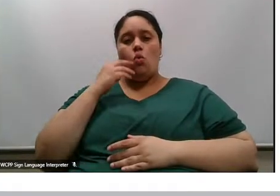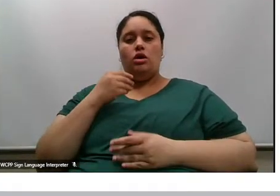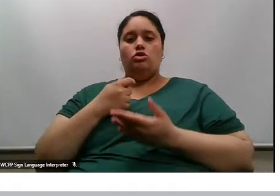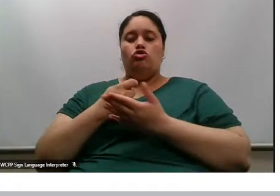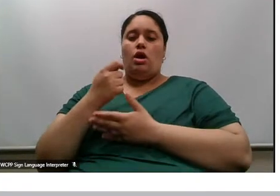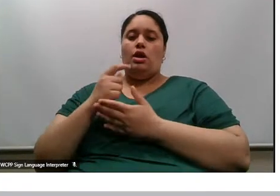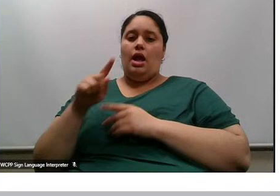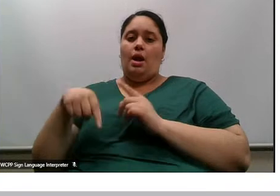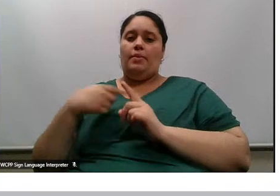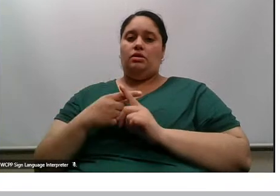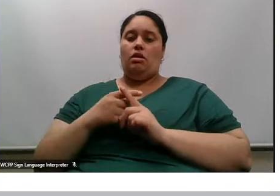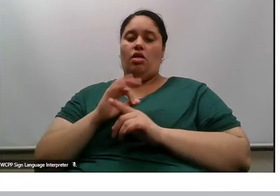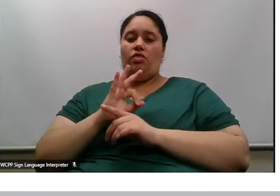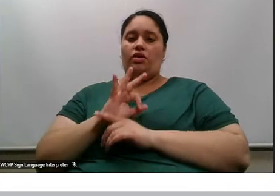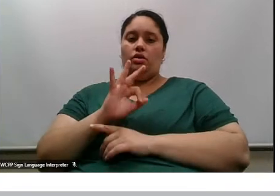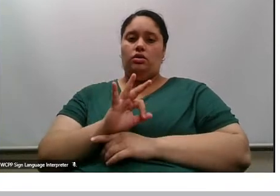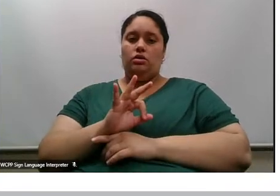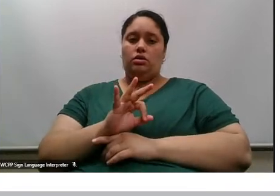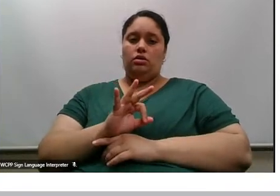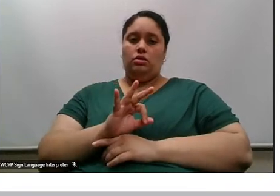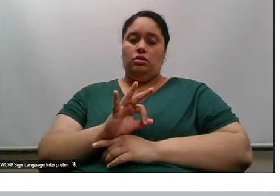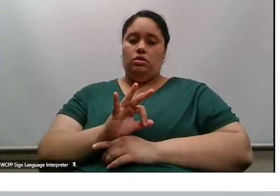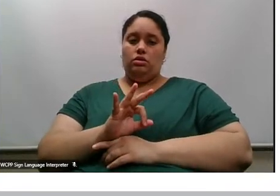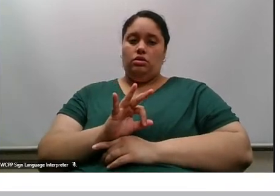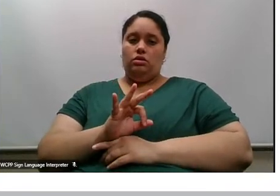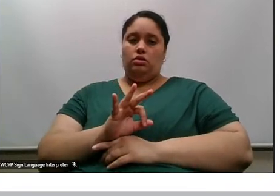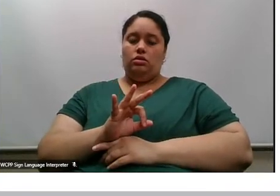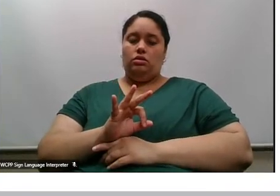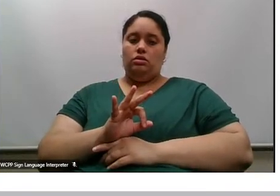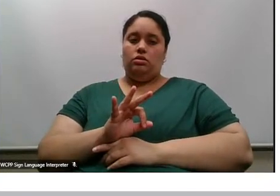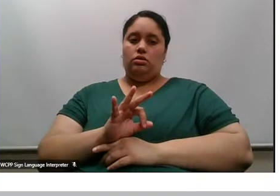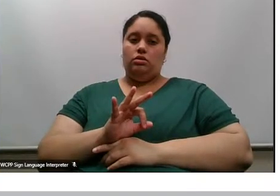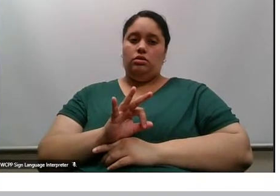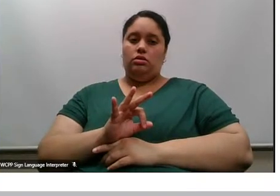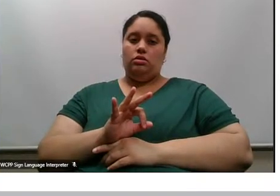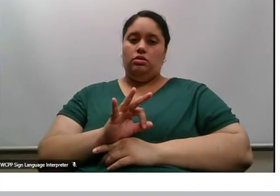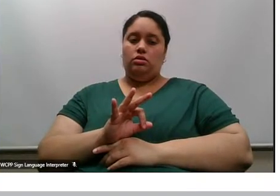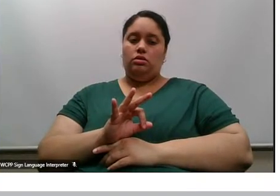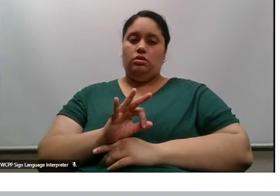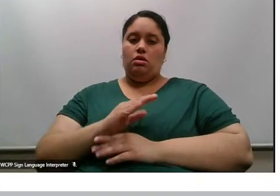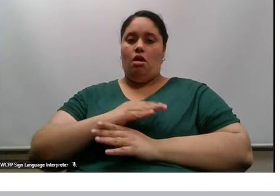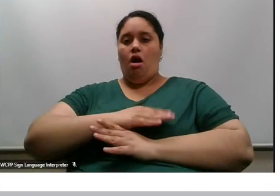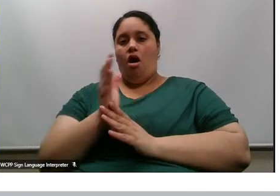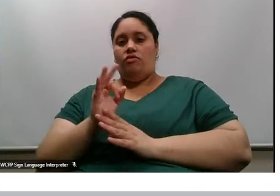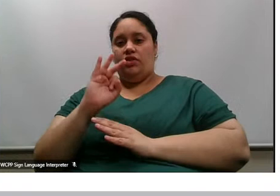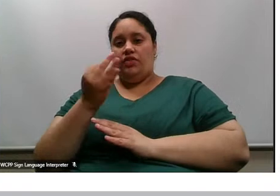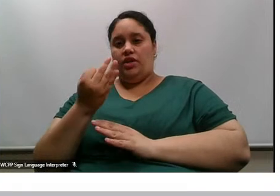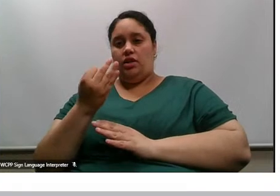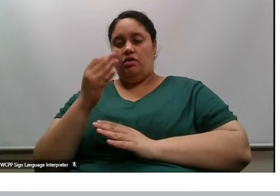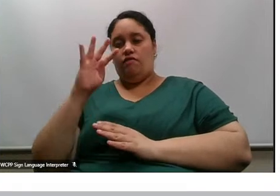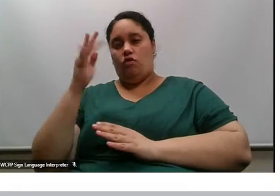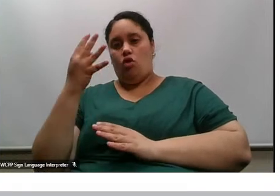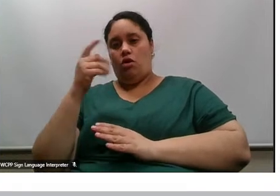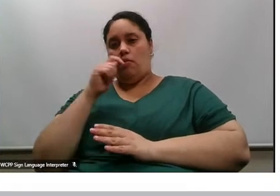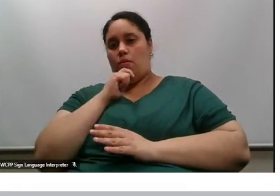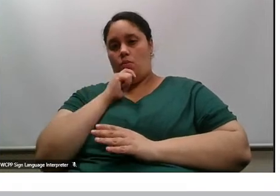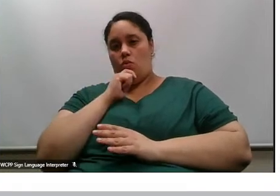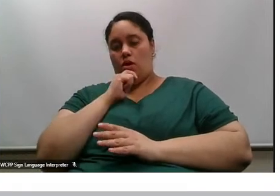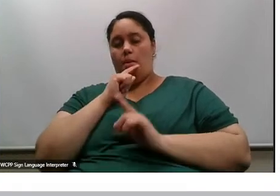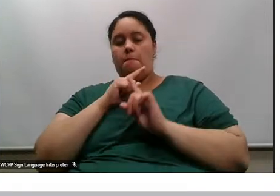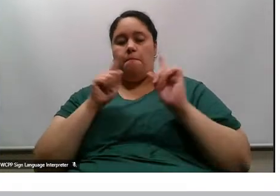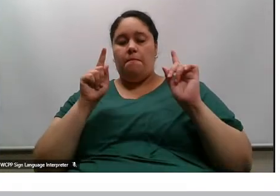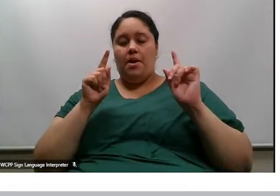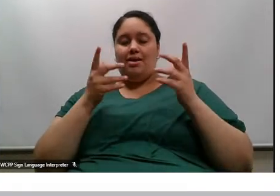14. I'm taking it to the afternoons. Actually, you look until up to 3 o'clock, 4 o'clock in the morning. But with